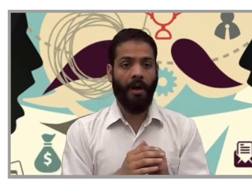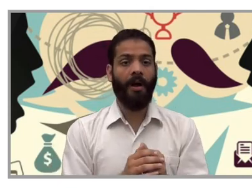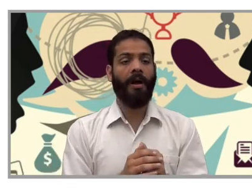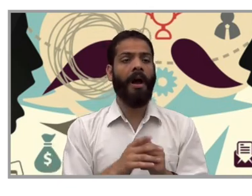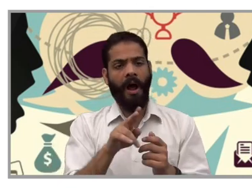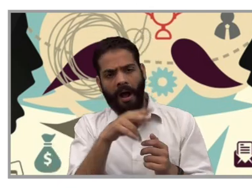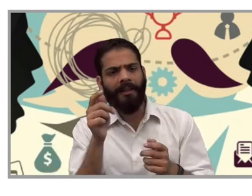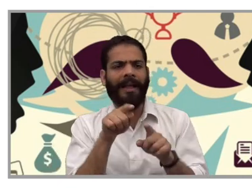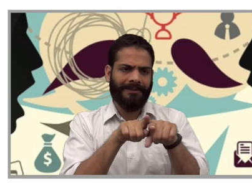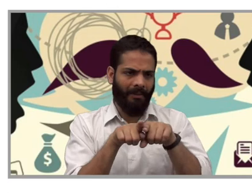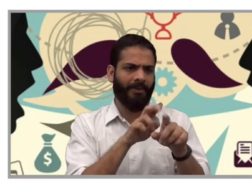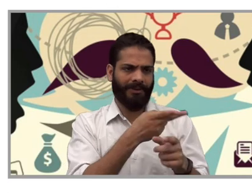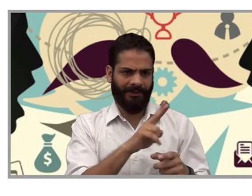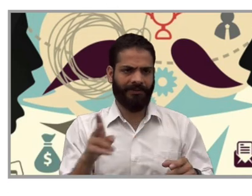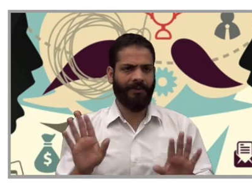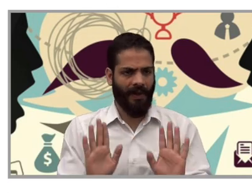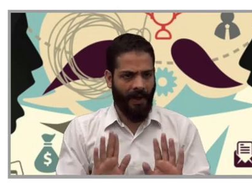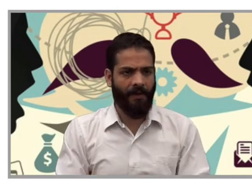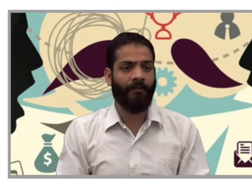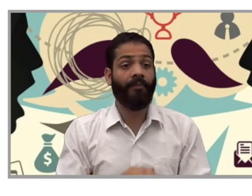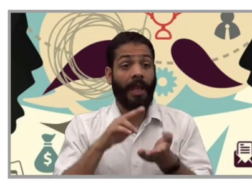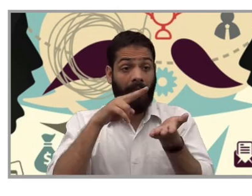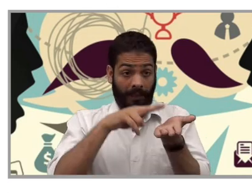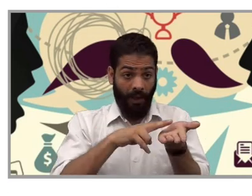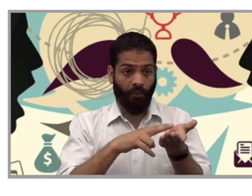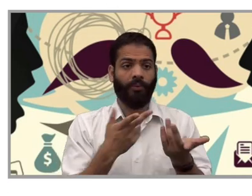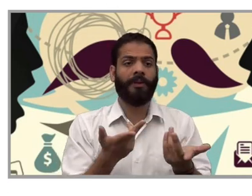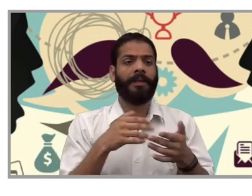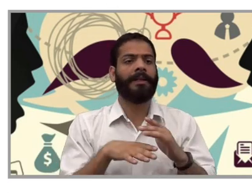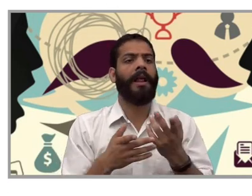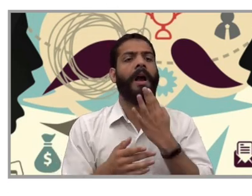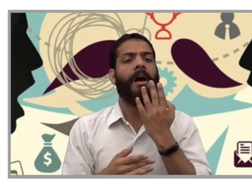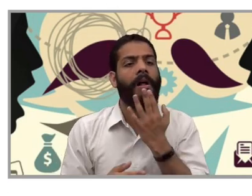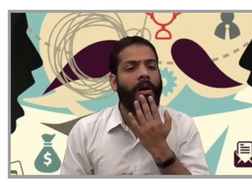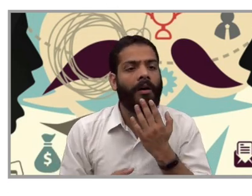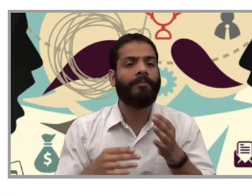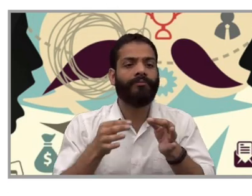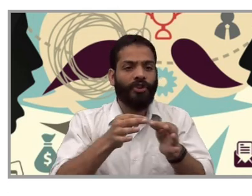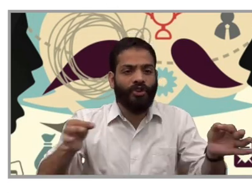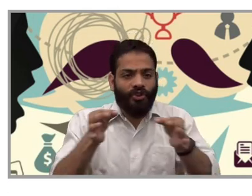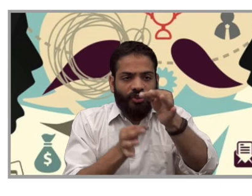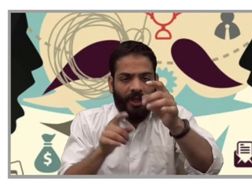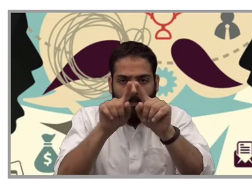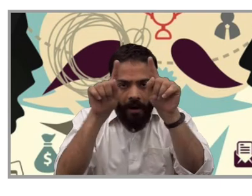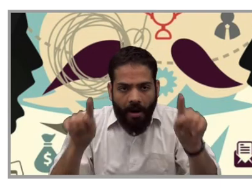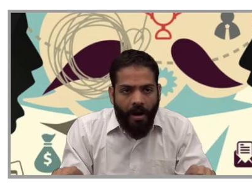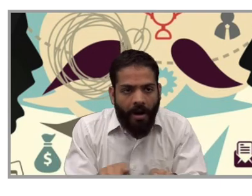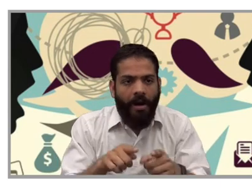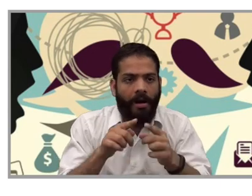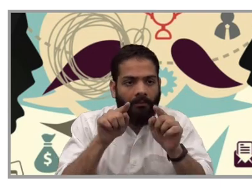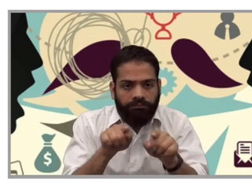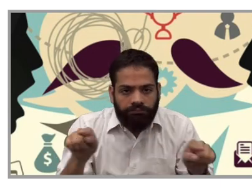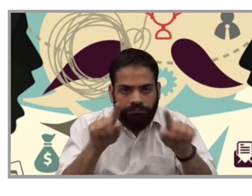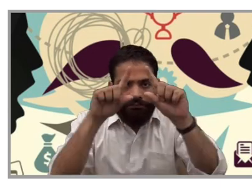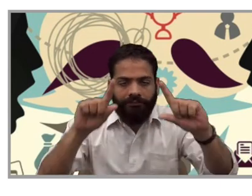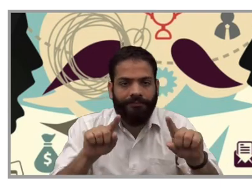The nouns like colors, shape and size, perceptual states, etc. are formed